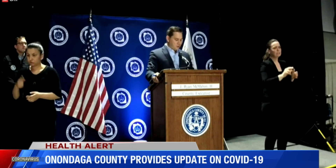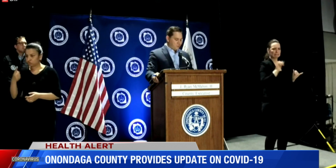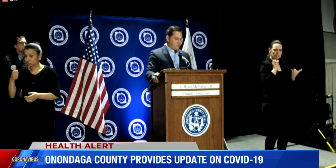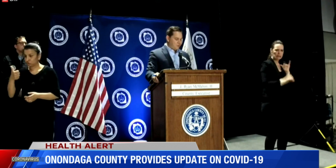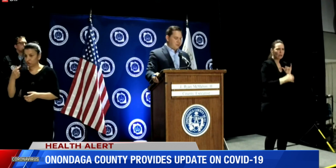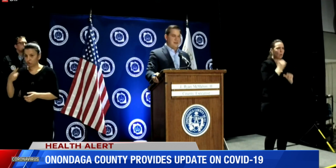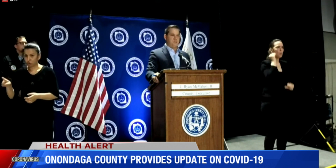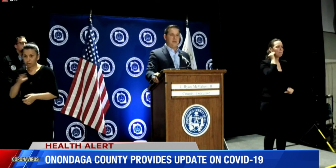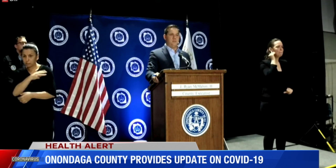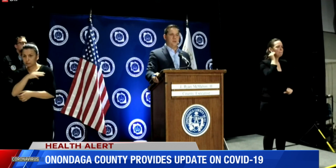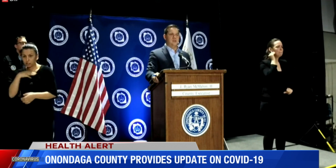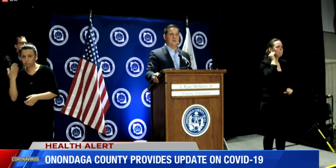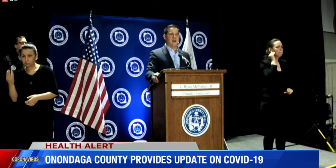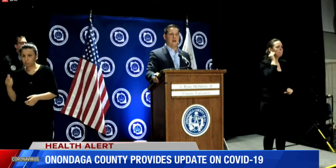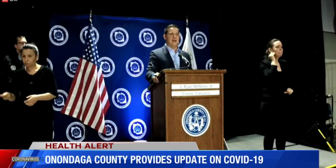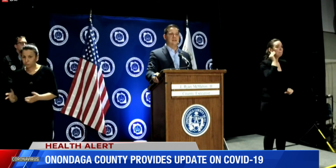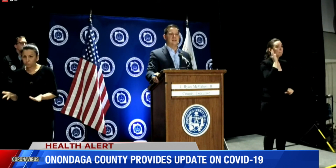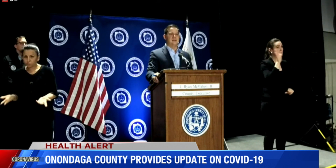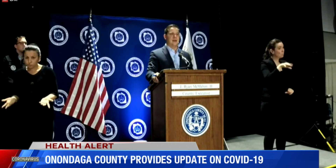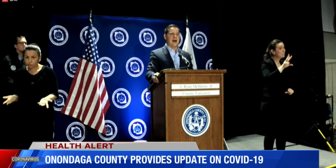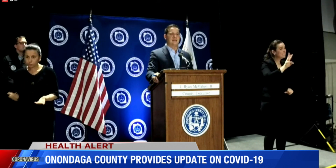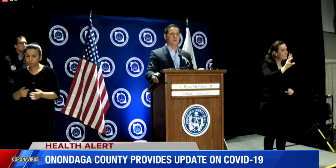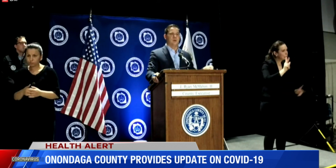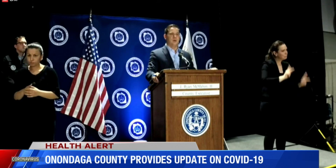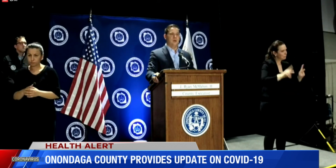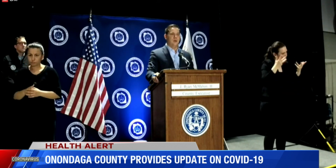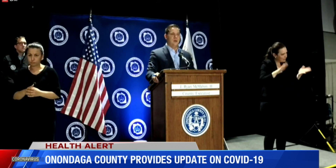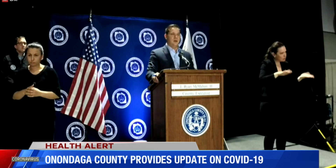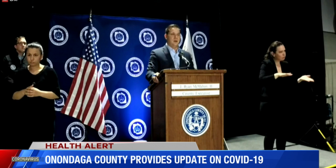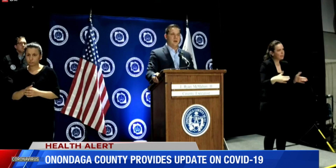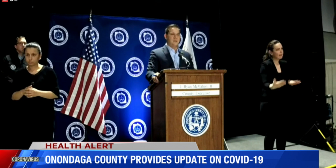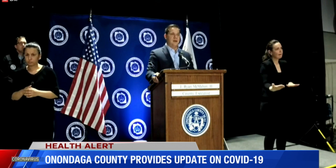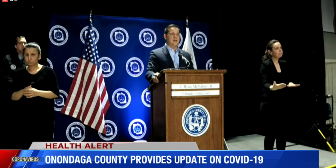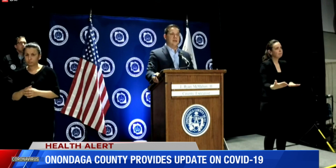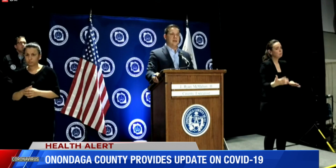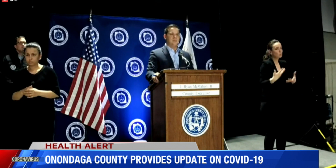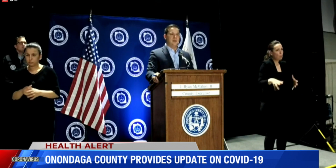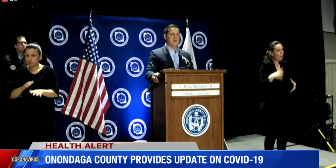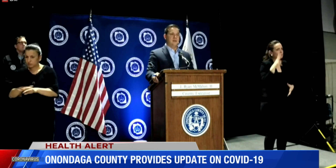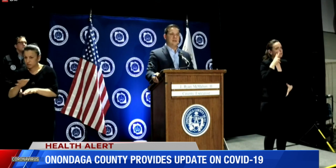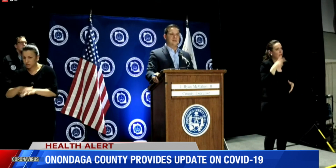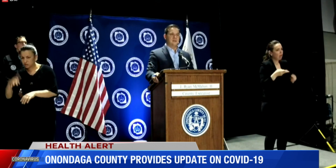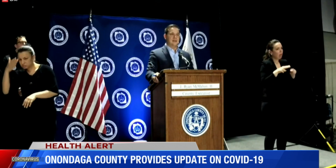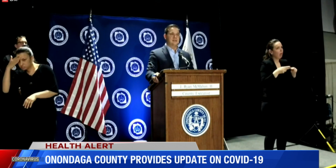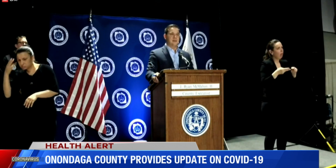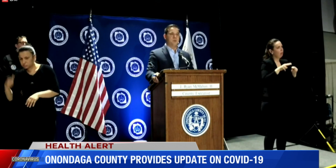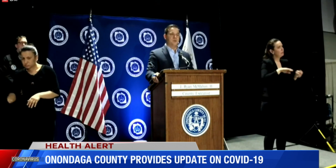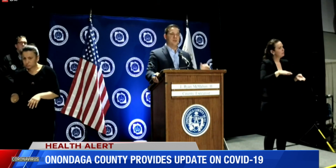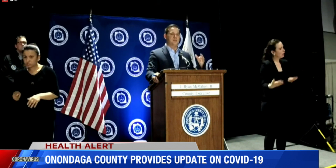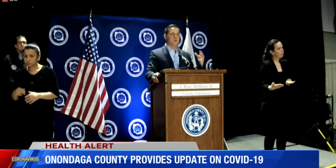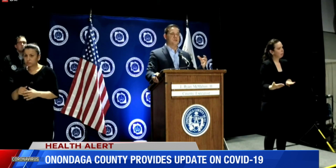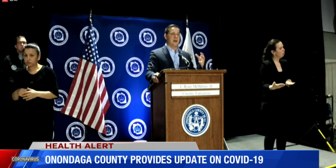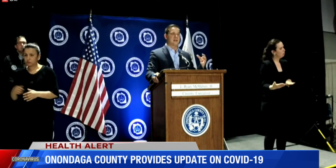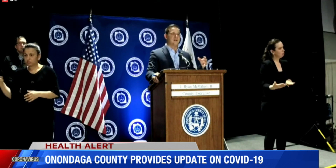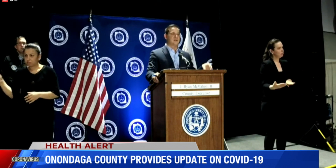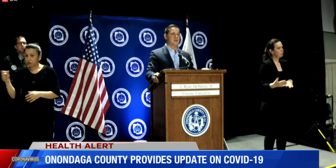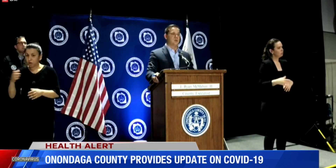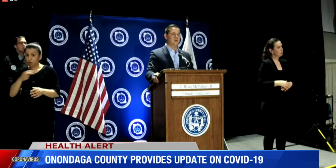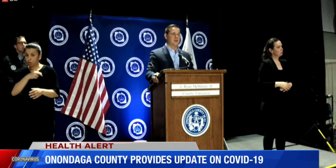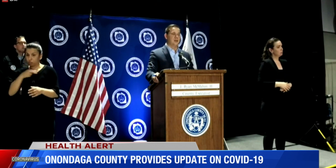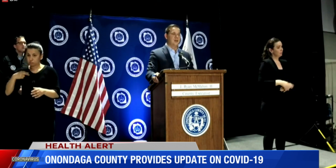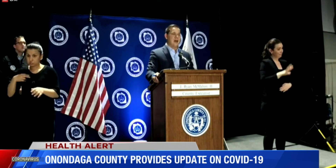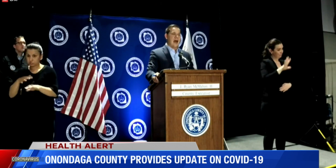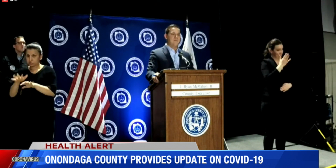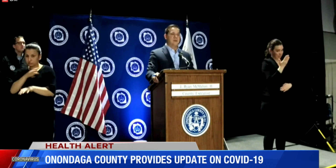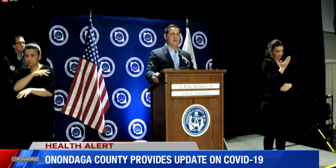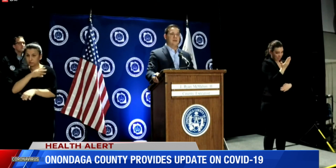have 15% of our cases are in the hospital. I mean, are you kidding me? Let's put things in perspective as a